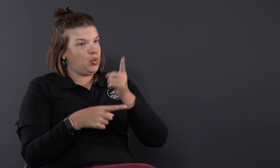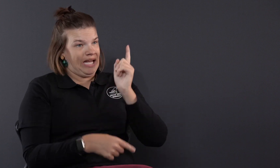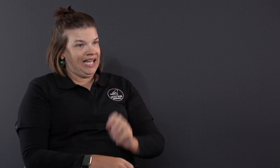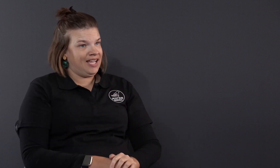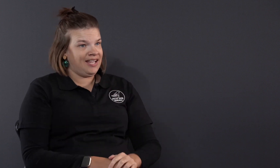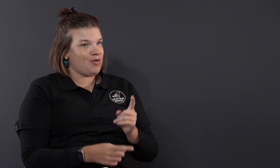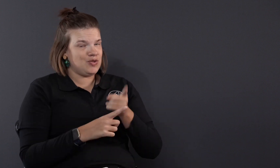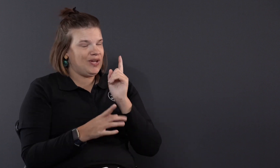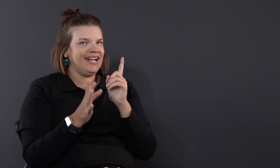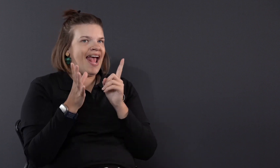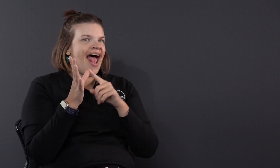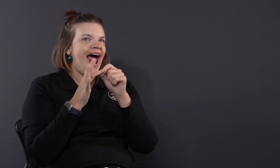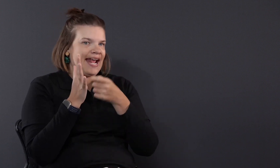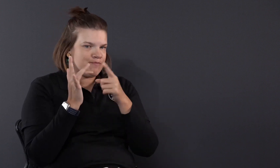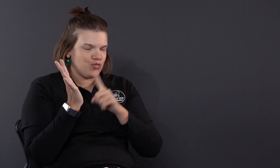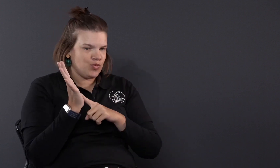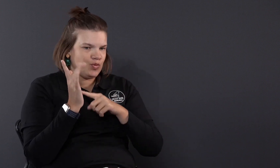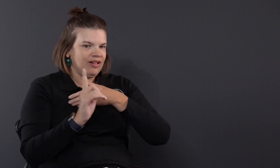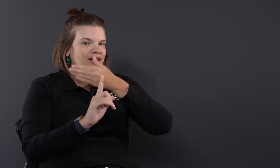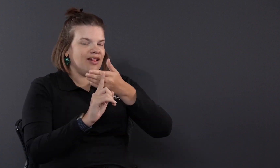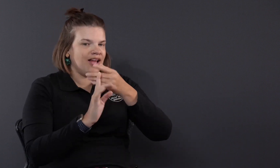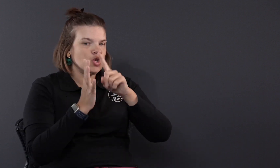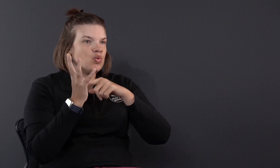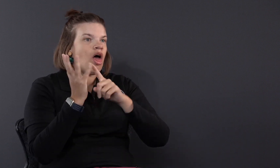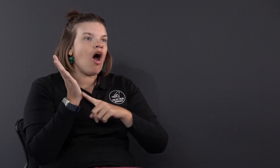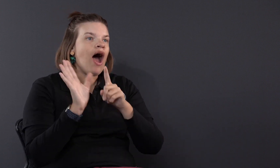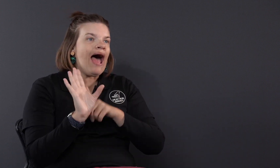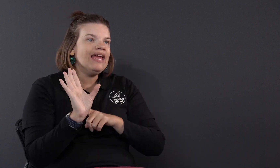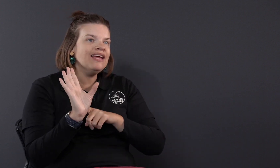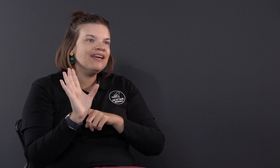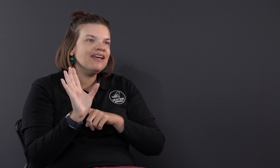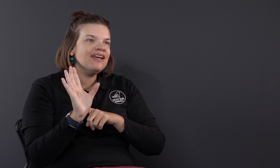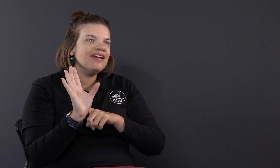Well, it all happened very quickly. I found out in April, and then she passed in July.